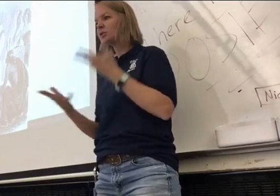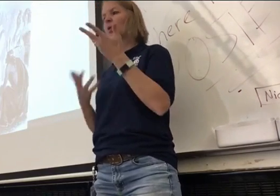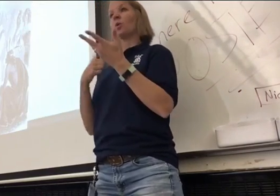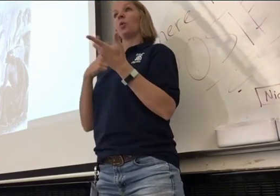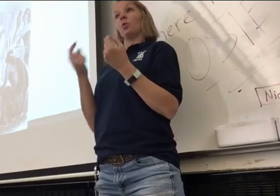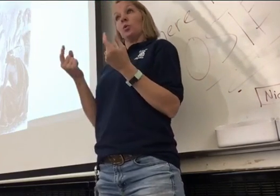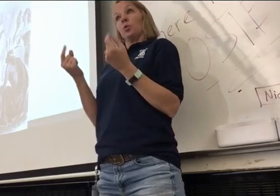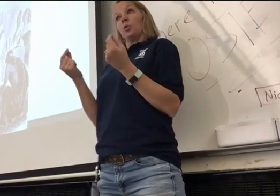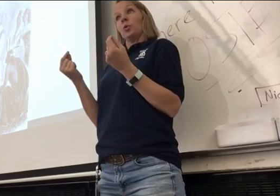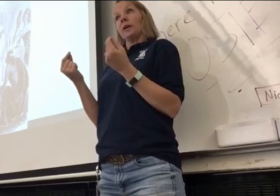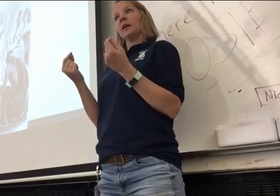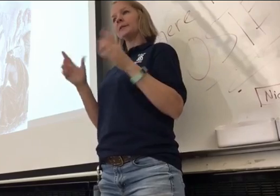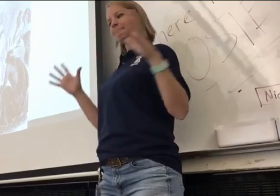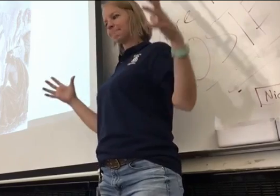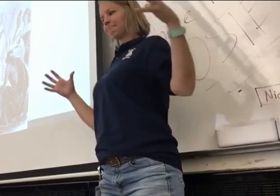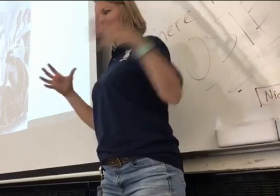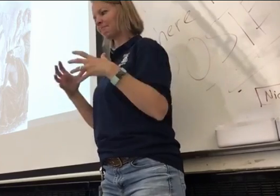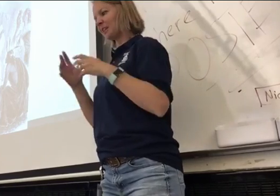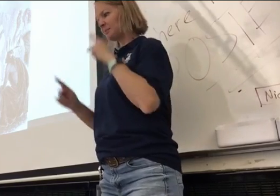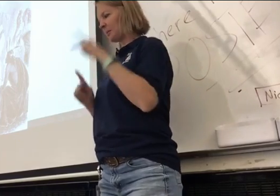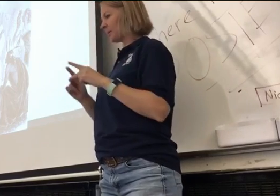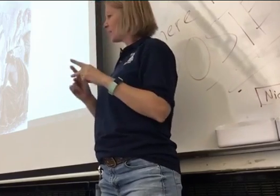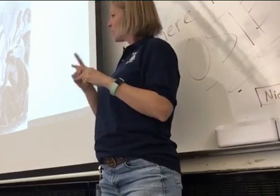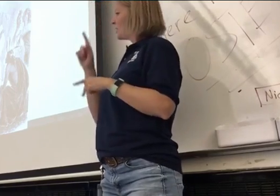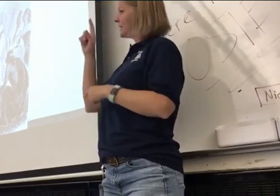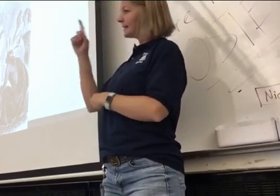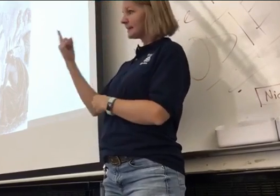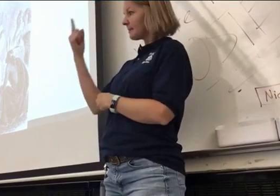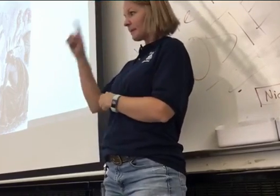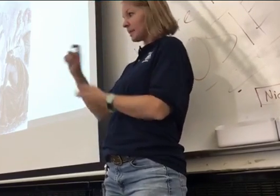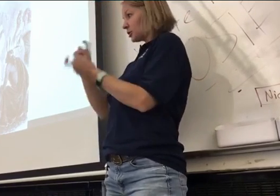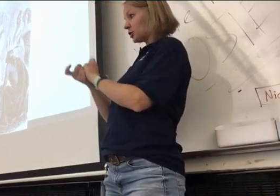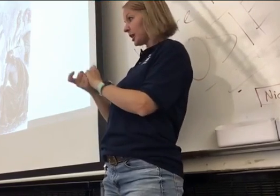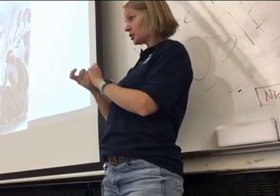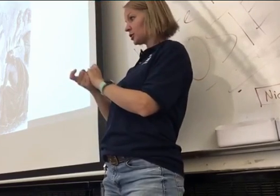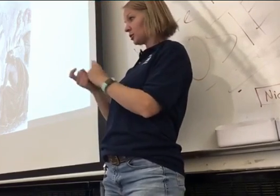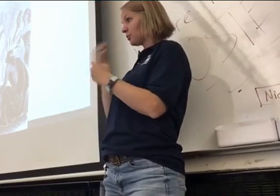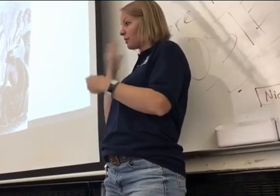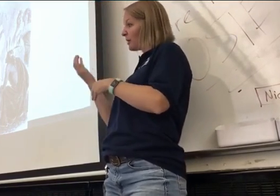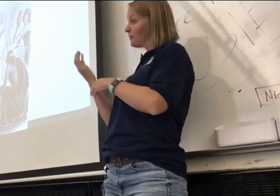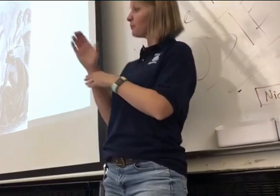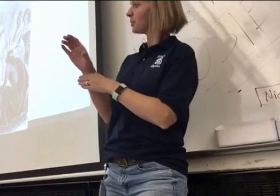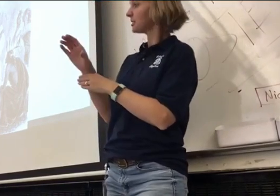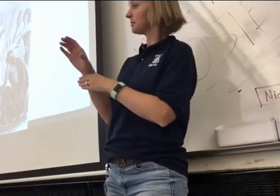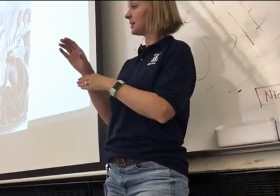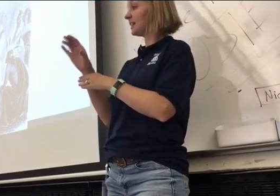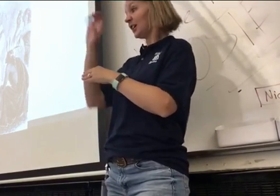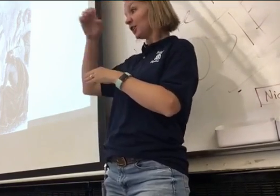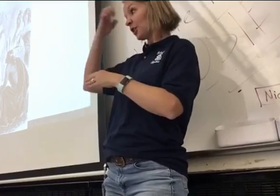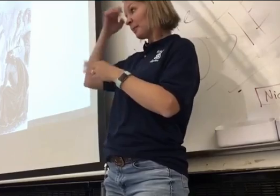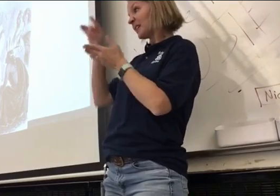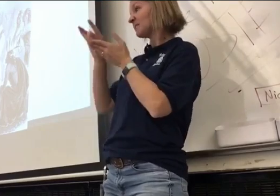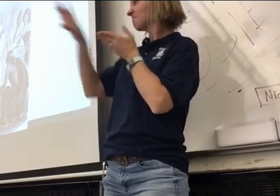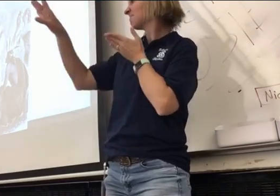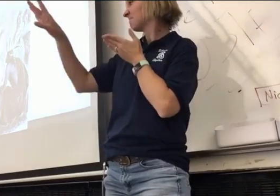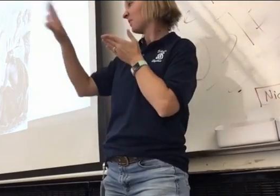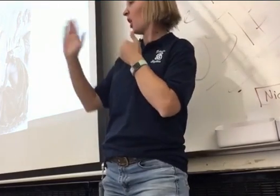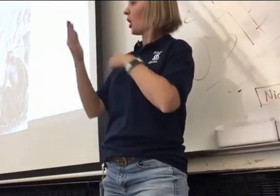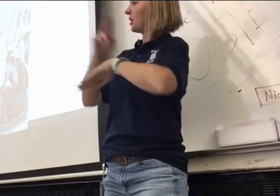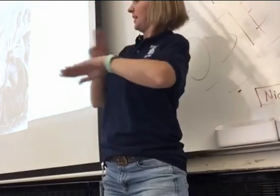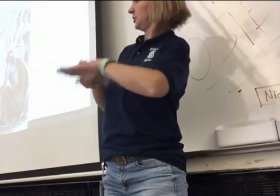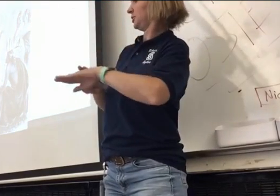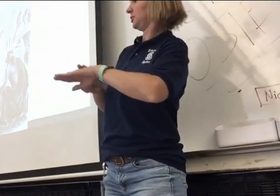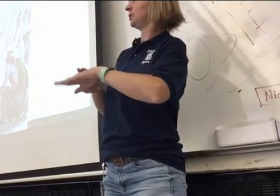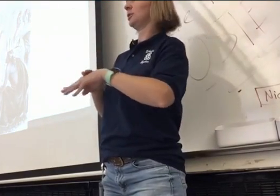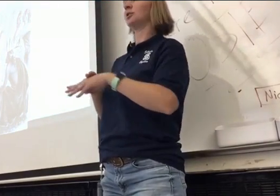he gets together with his group, and he says, something must be done. We are going to forcibly get the Europeans out of our nation. So